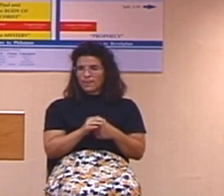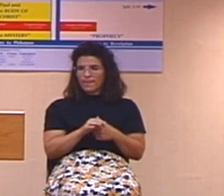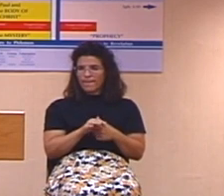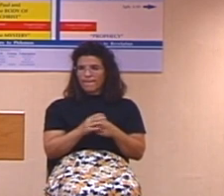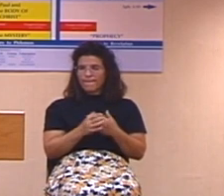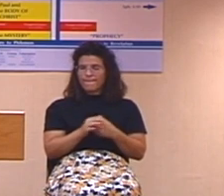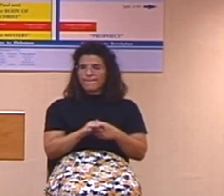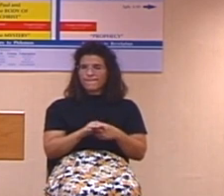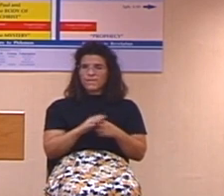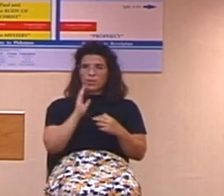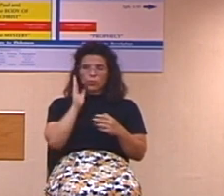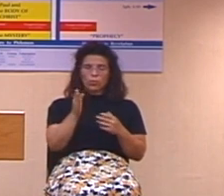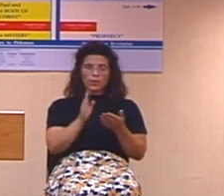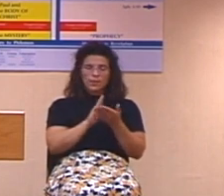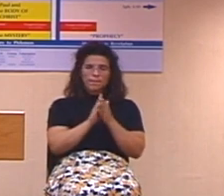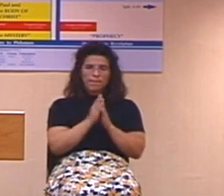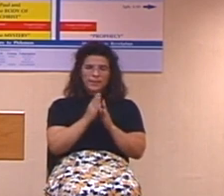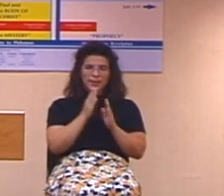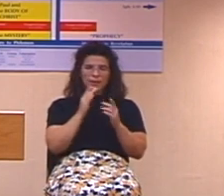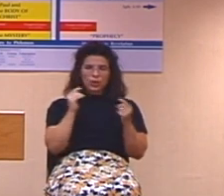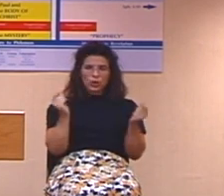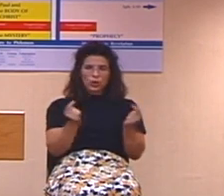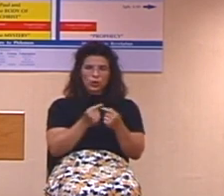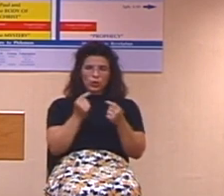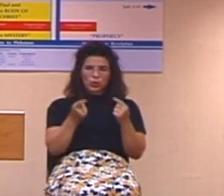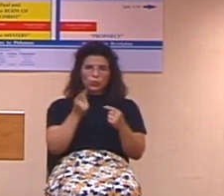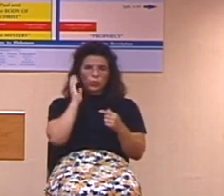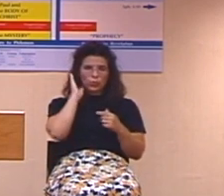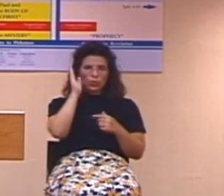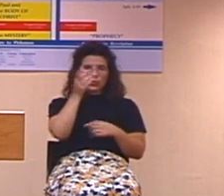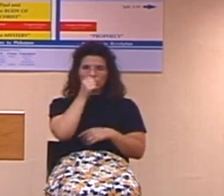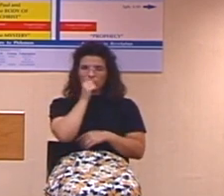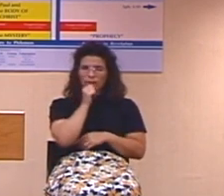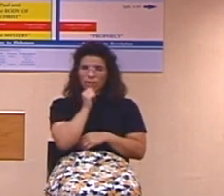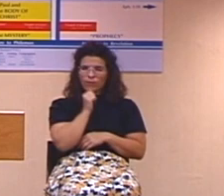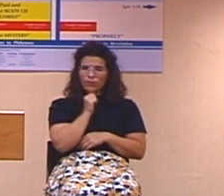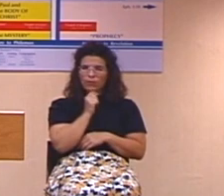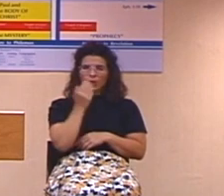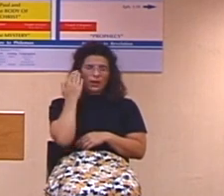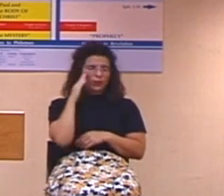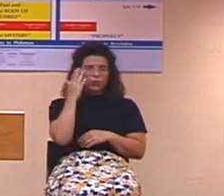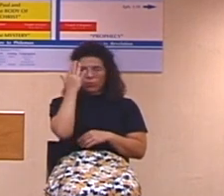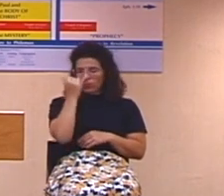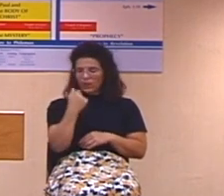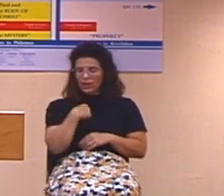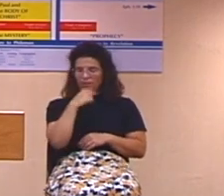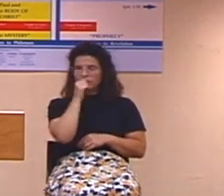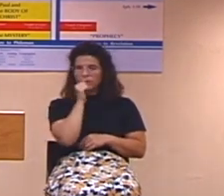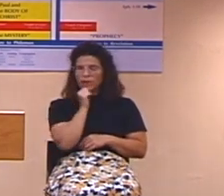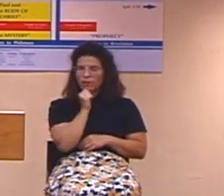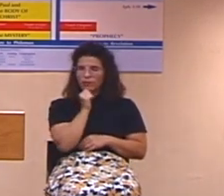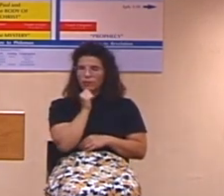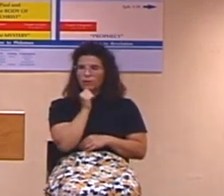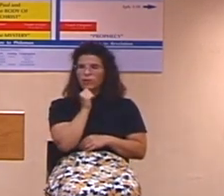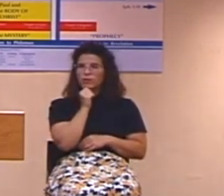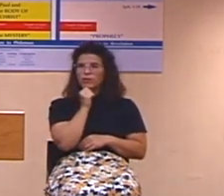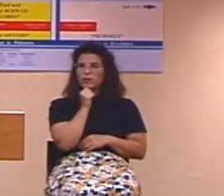It's going to be hurt, isn't it? You're going to suffer. Well, I don't know why I'm suffering there.